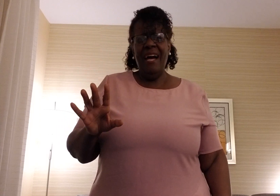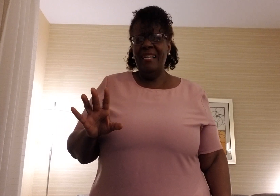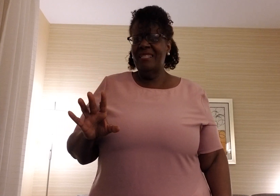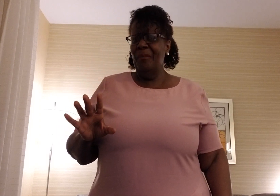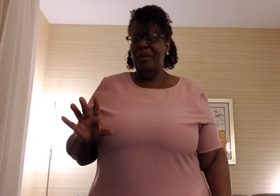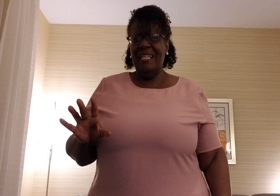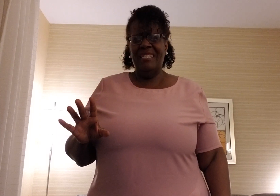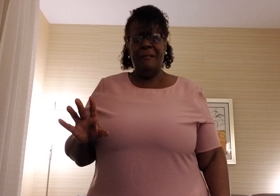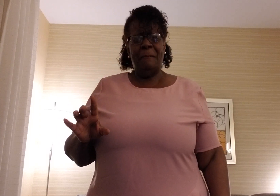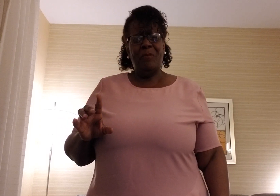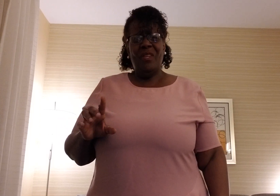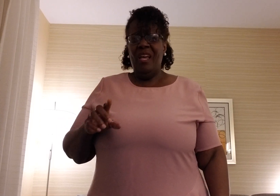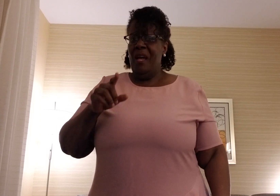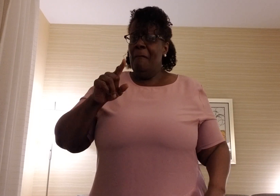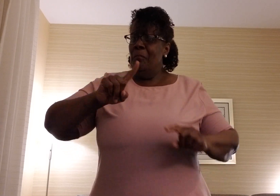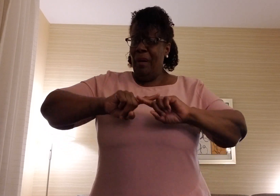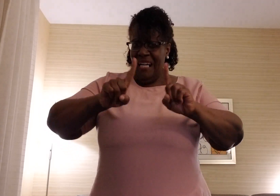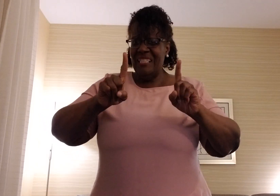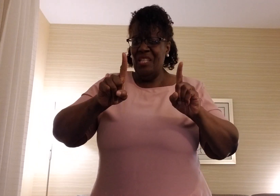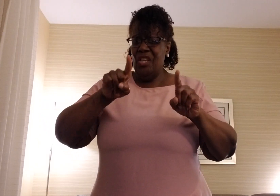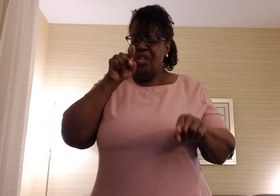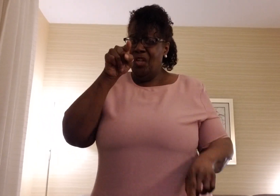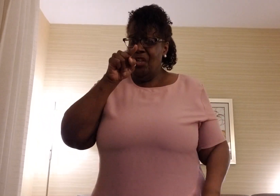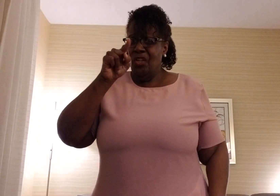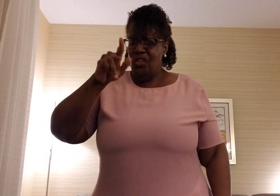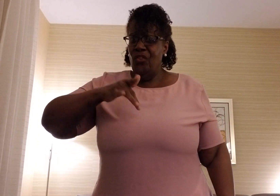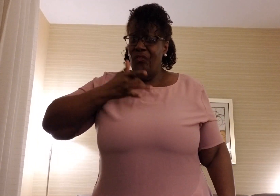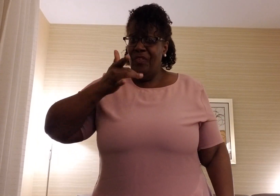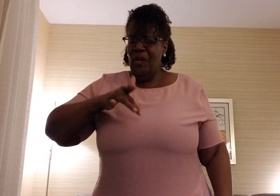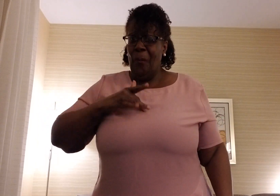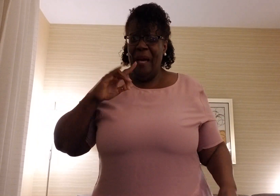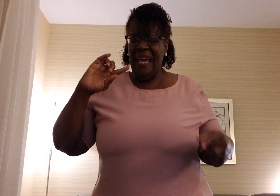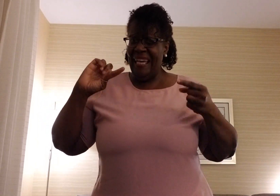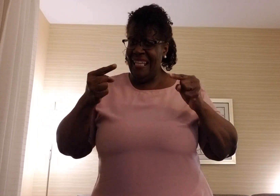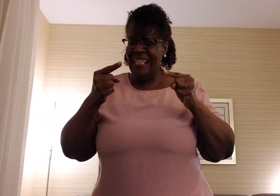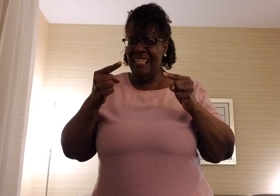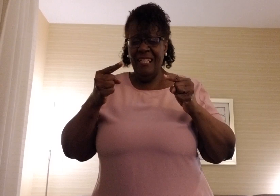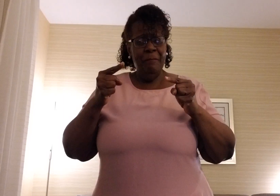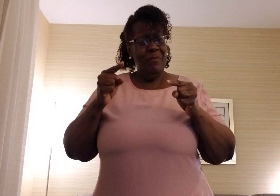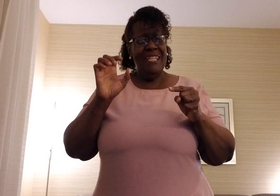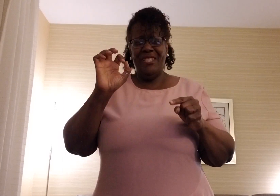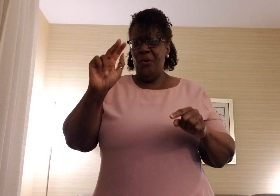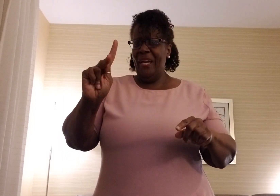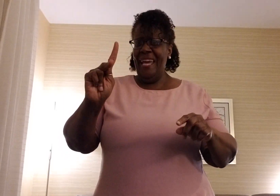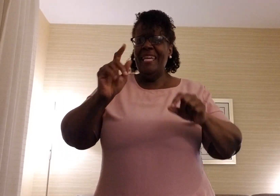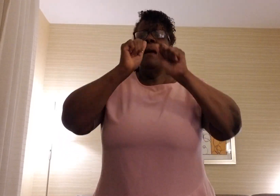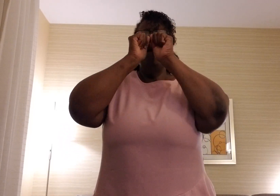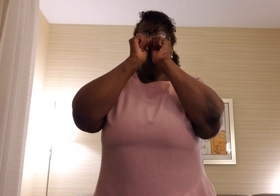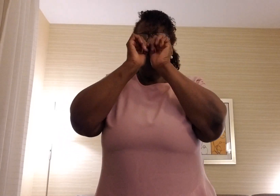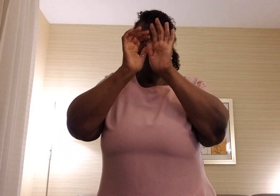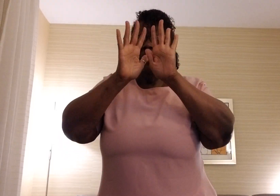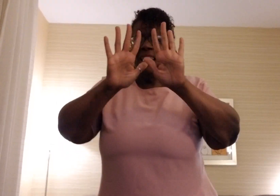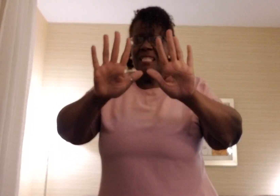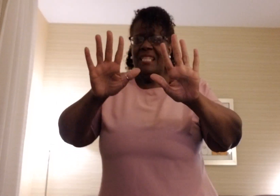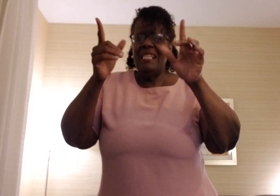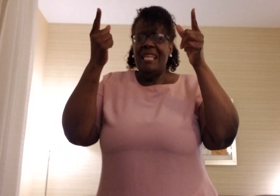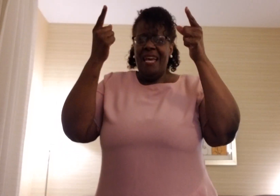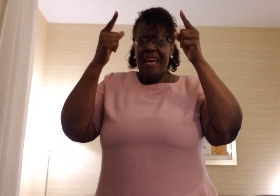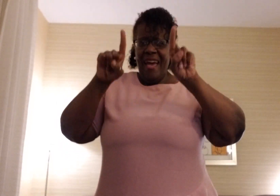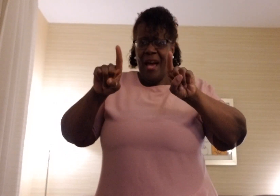lies a blessing. But you feel pain, it's okay. Blessing